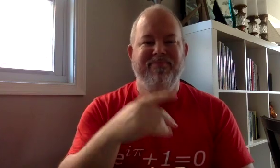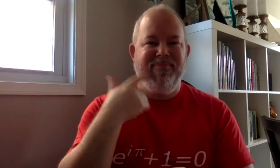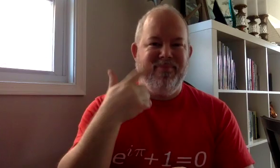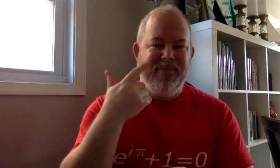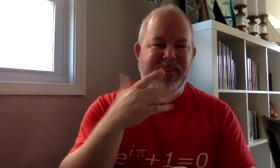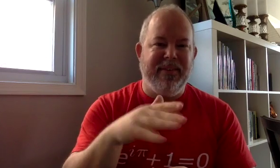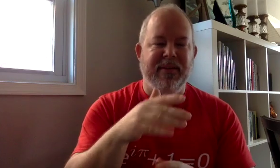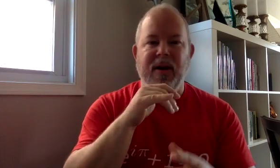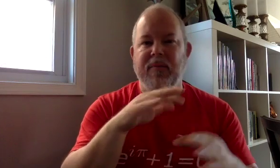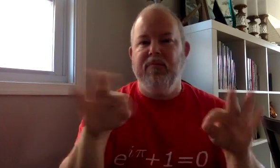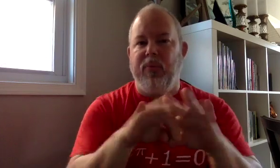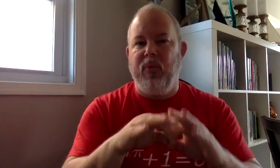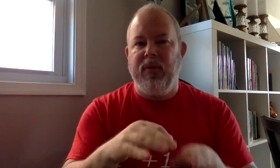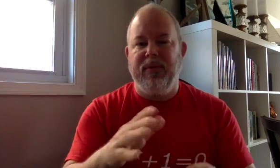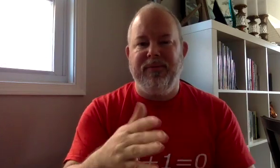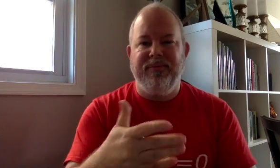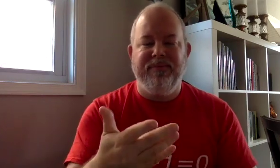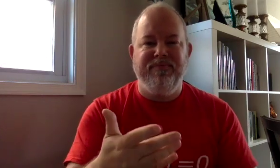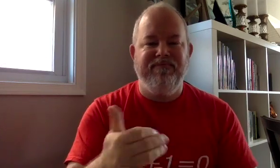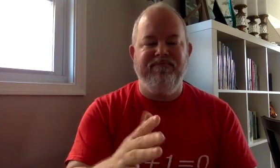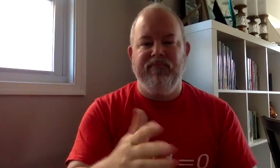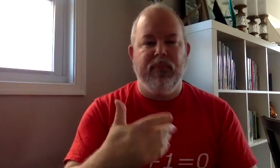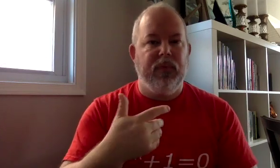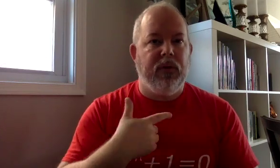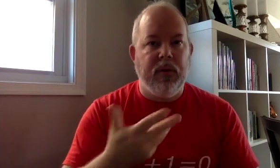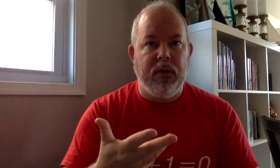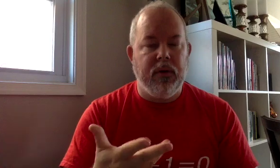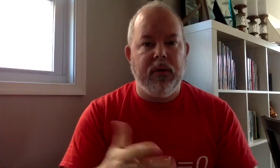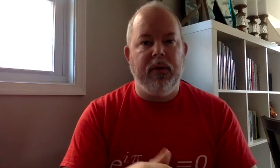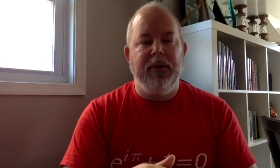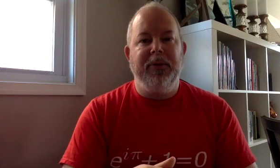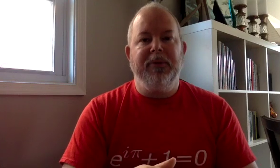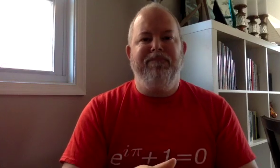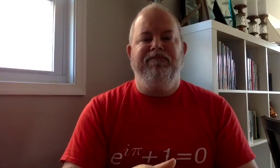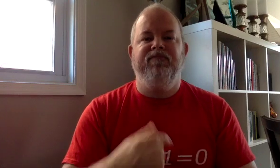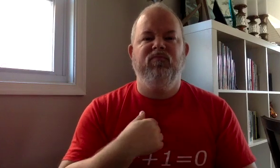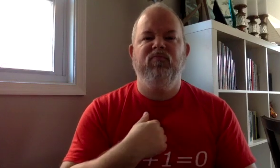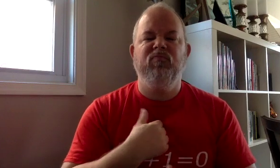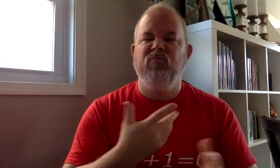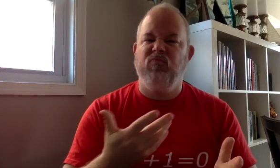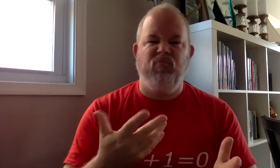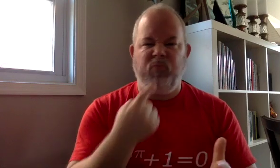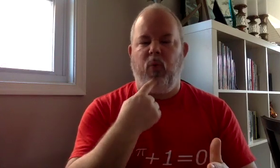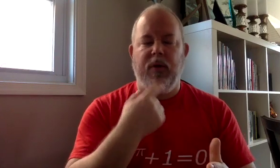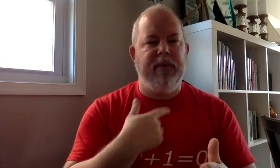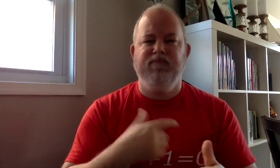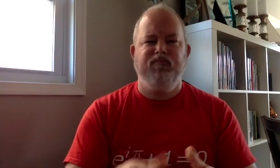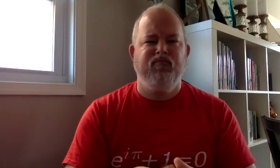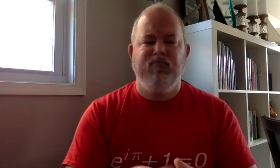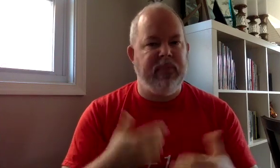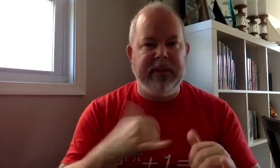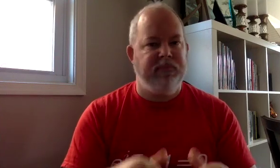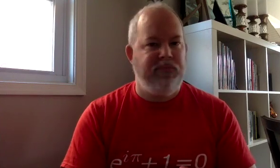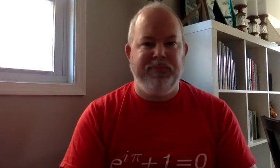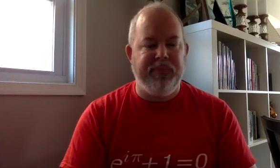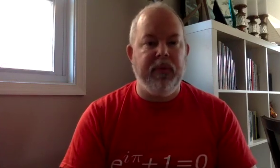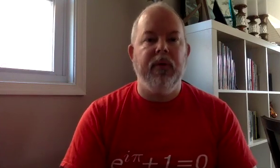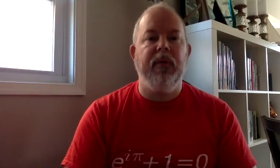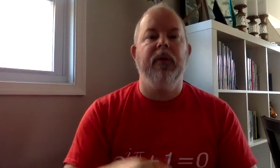Kyiv, hoping to apply the kind of pressure that's resulted in devastation and suffering in cities all across country of Ukraine.